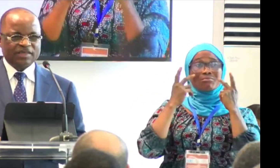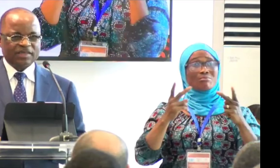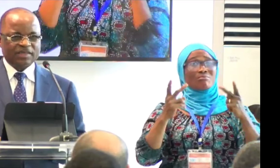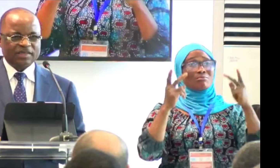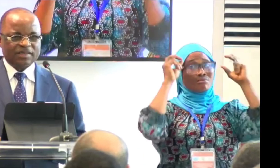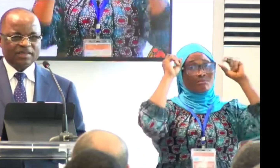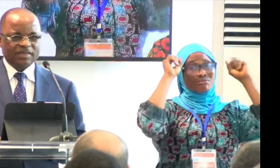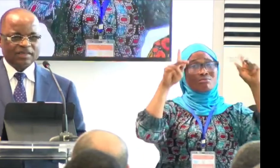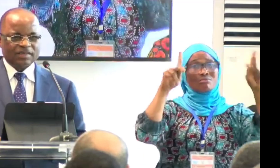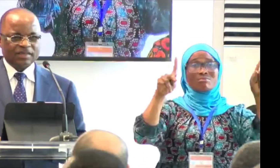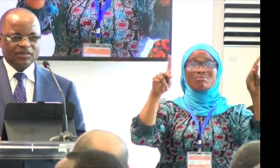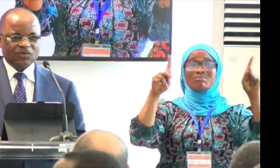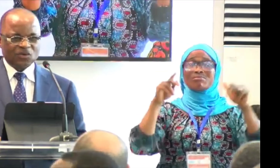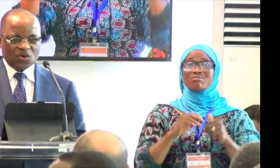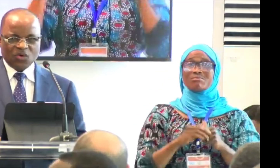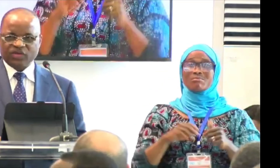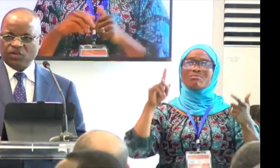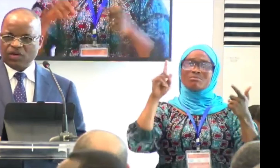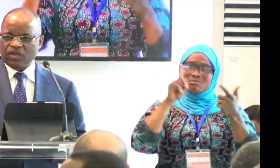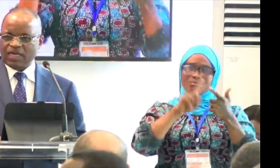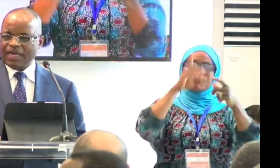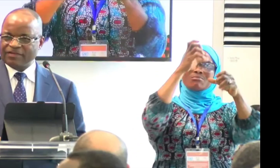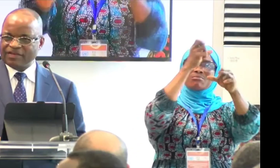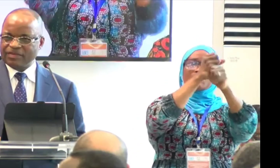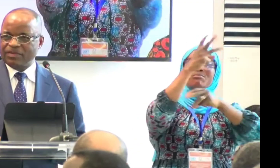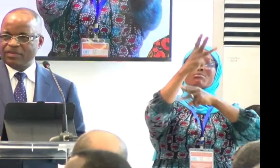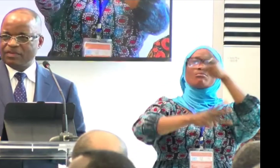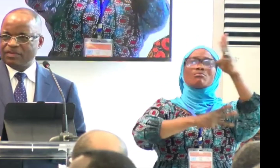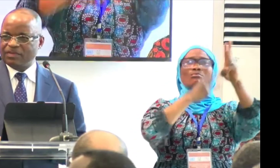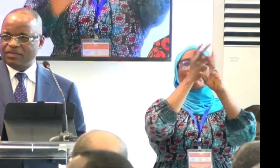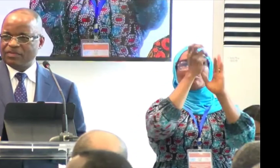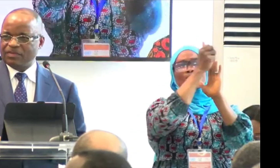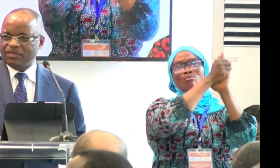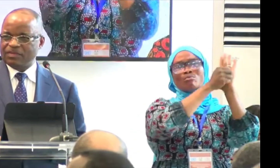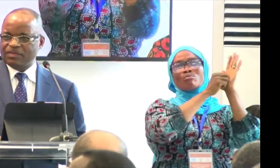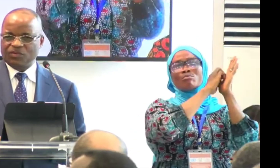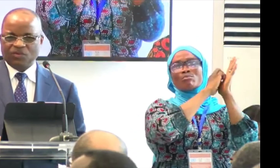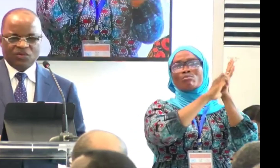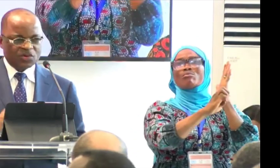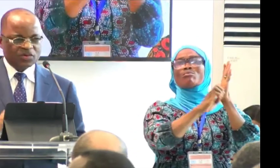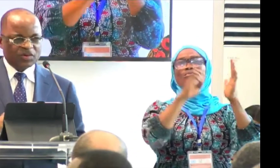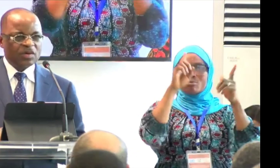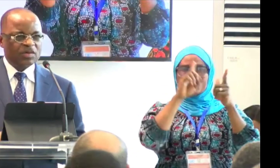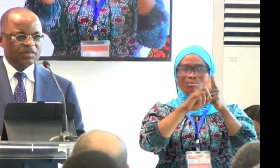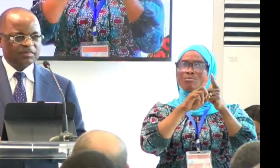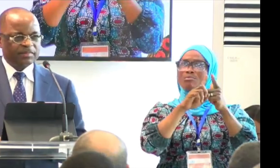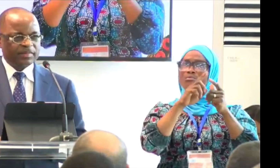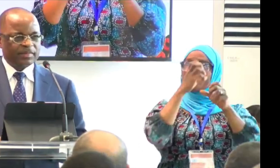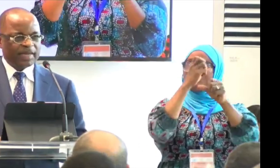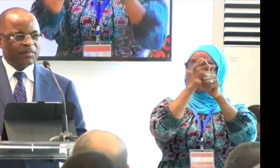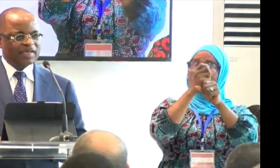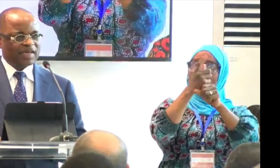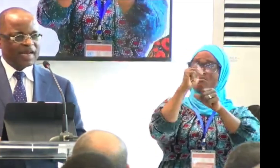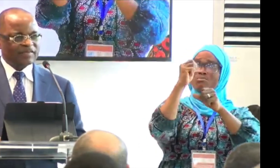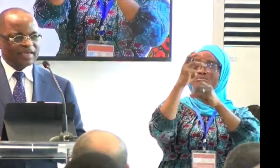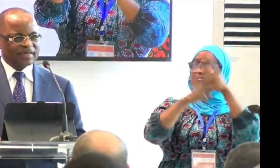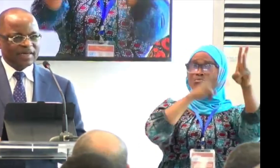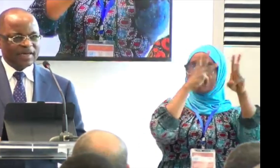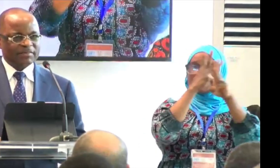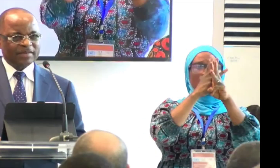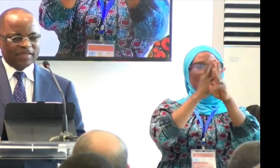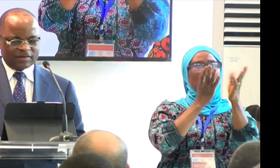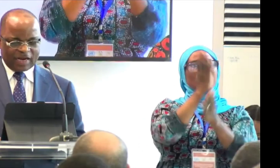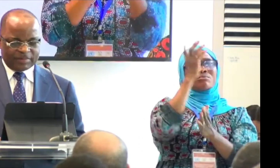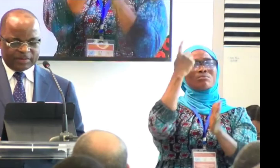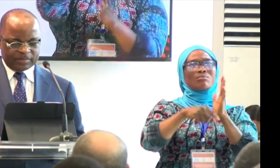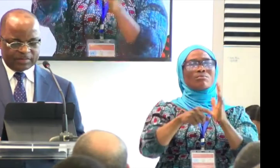opportunity to hold the world accountable, to hold the world by what it has said